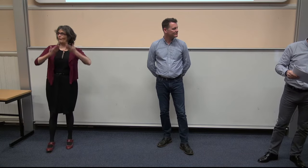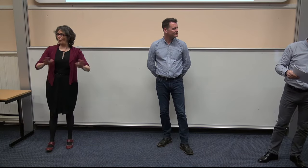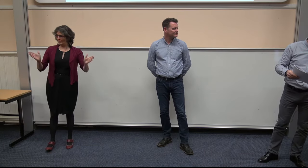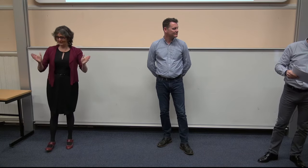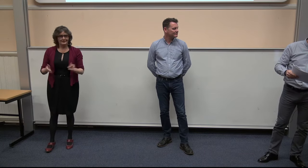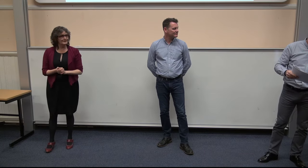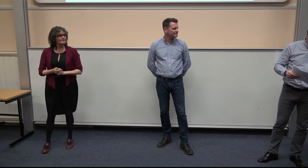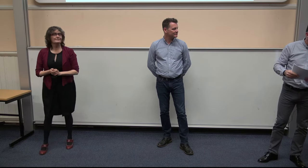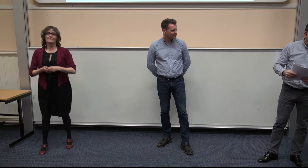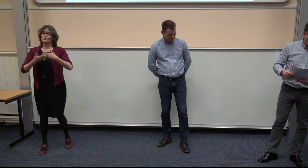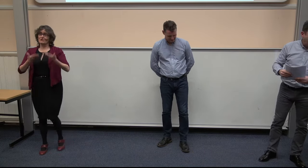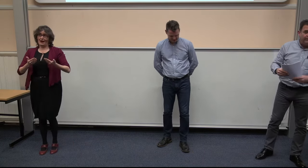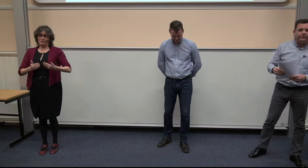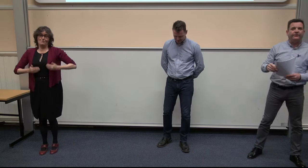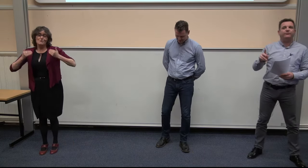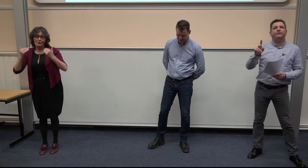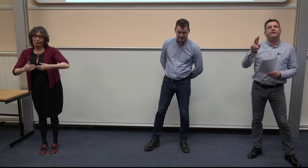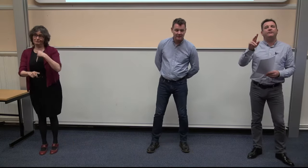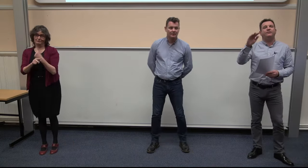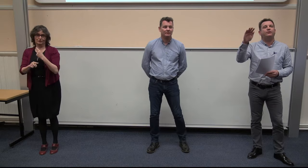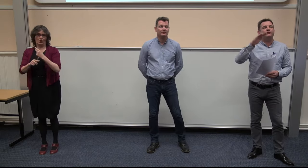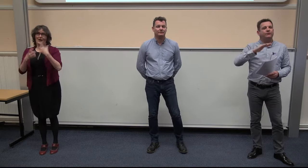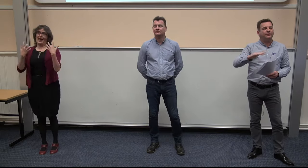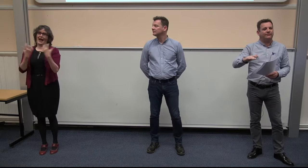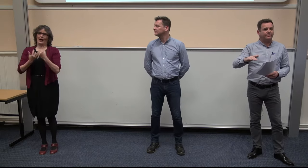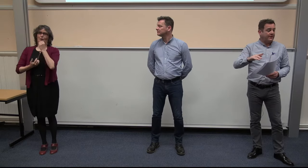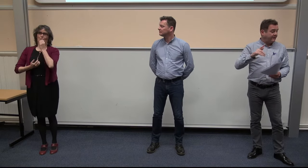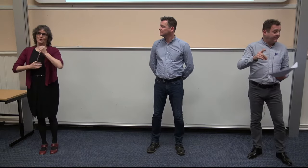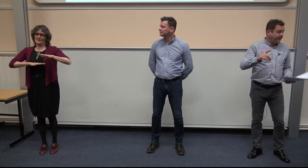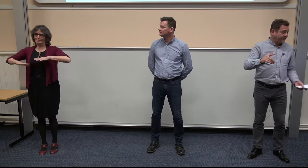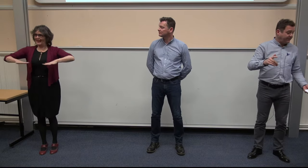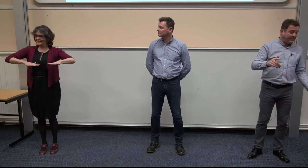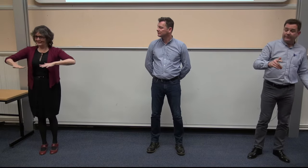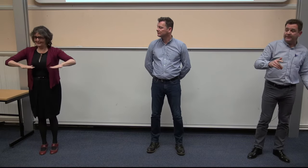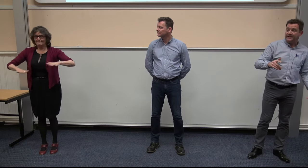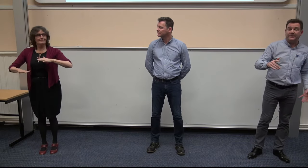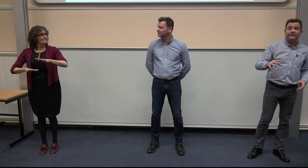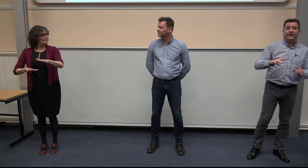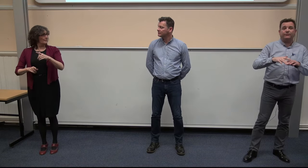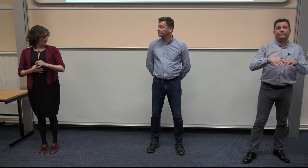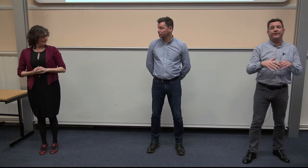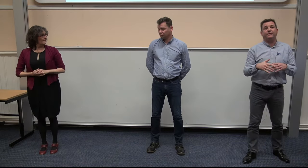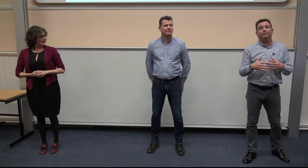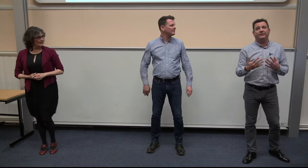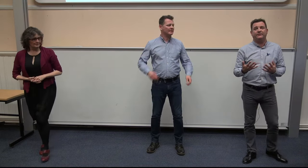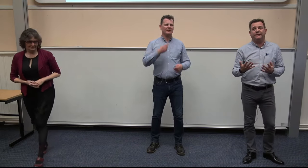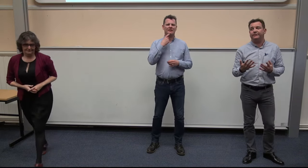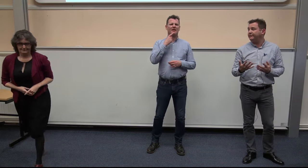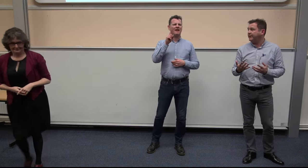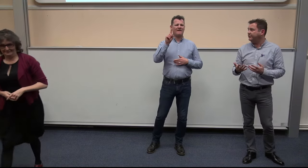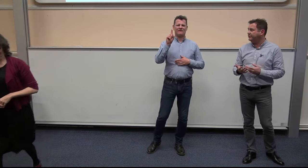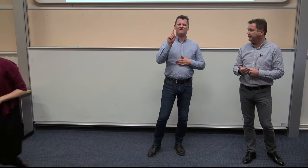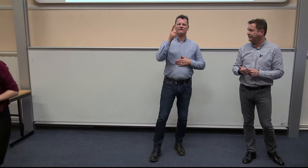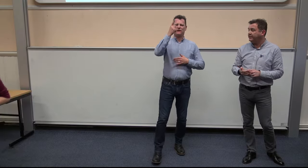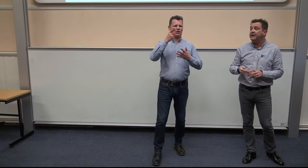of space. So this is on two levels. The first is about the architectural space, the building that